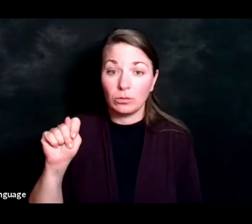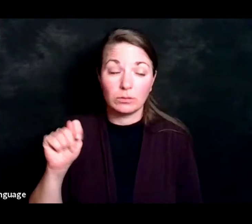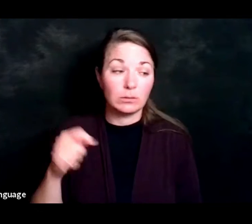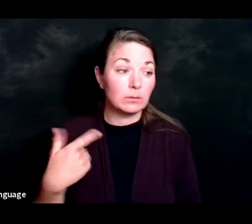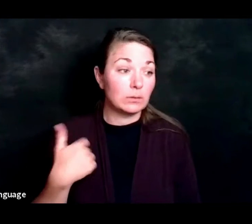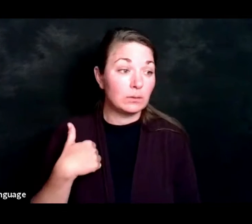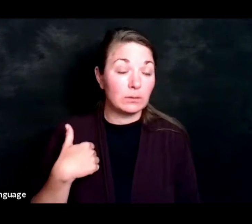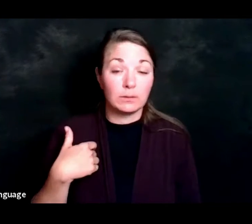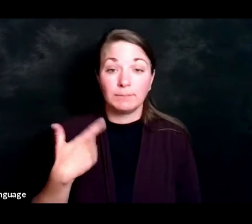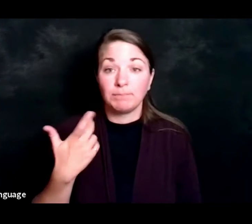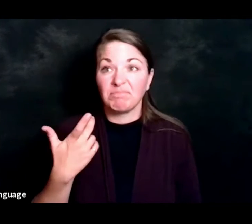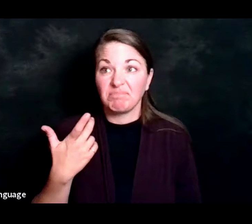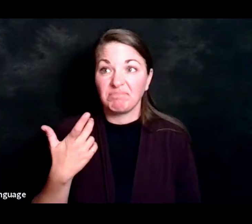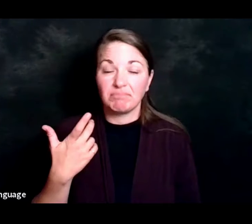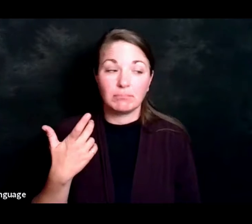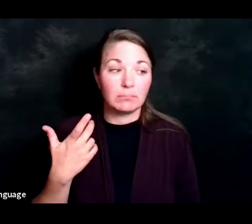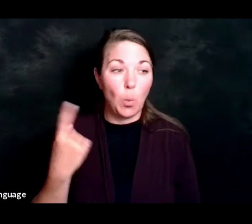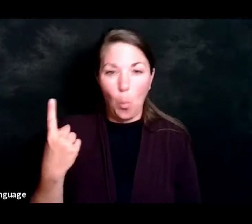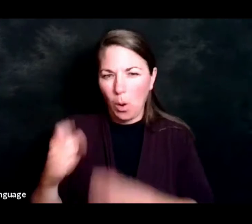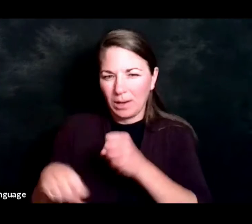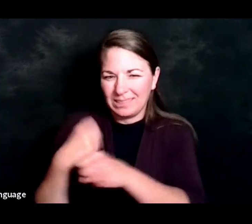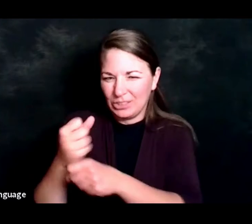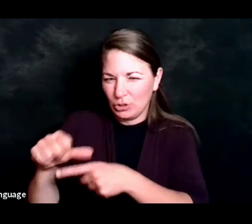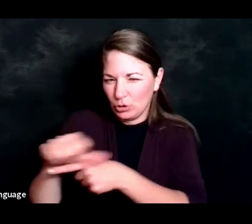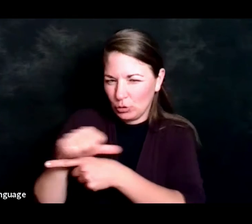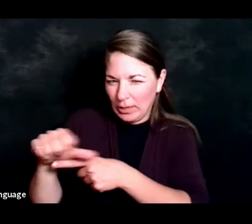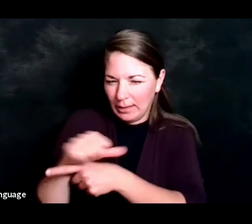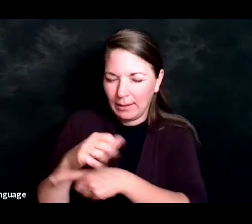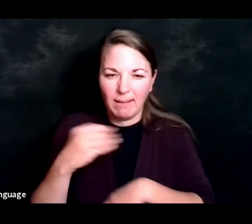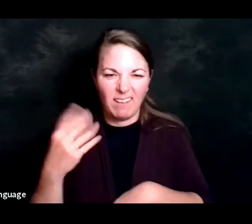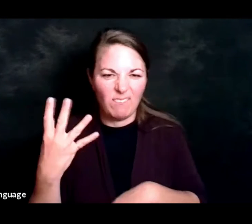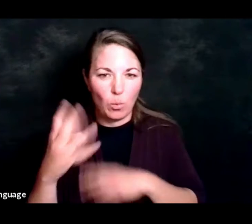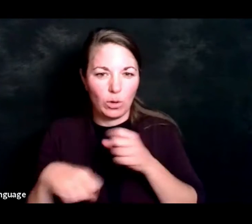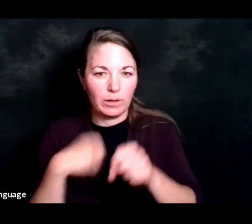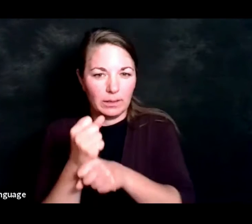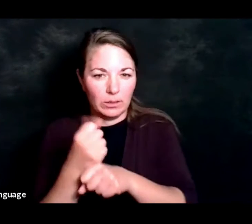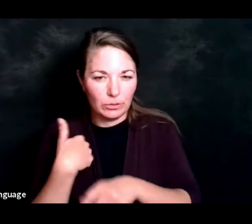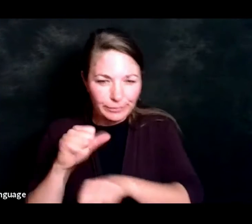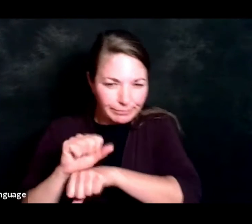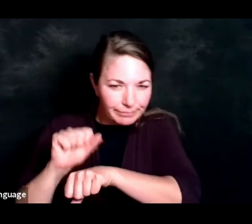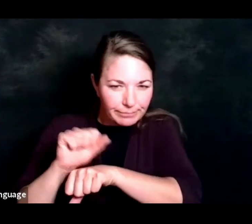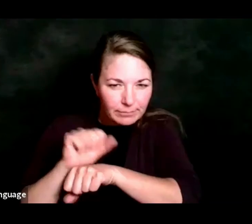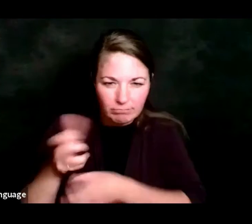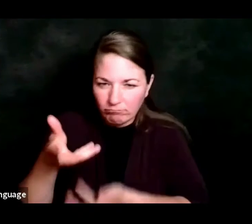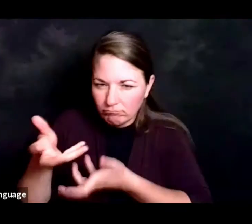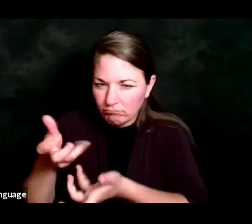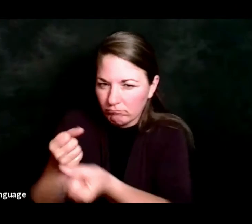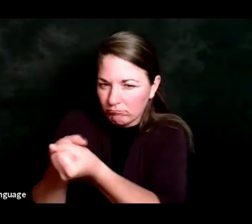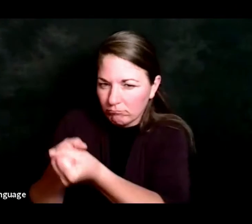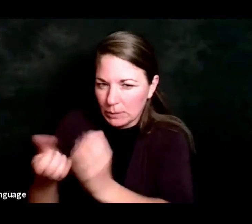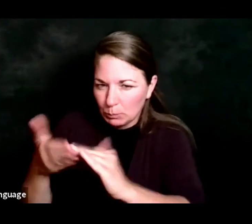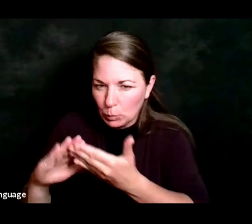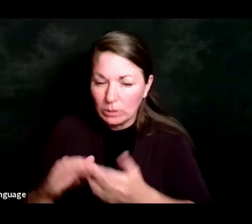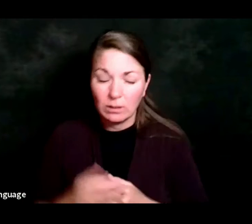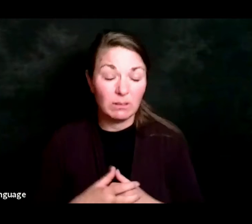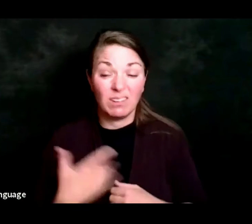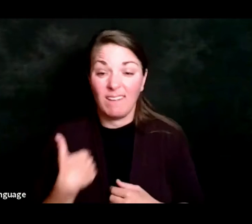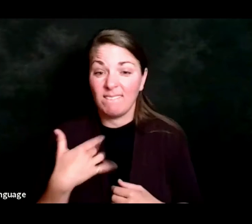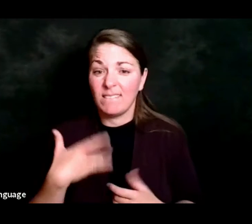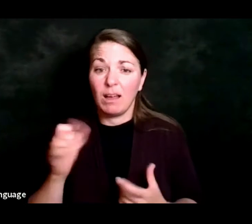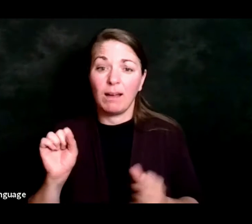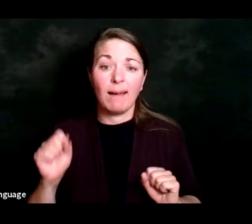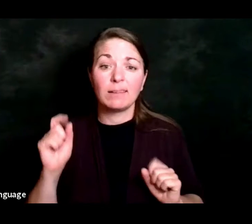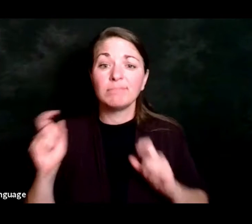in training. And I feel like then I can give back and be more